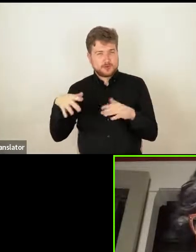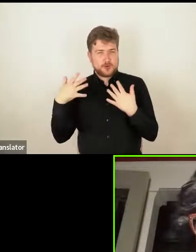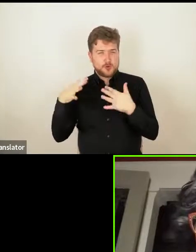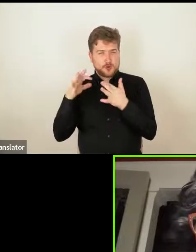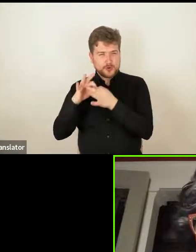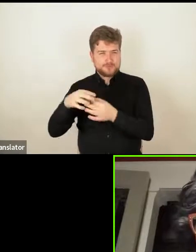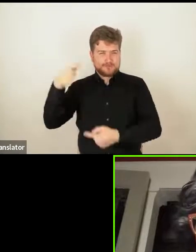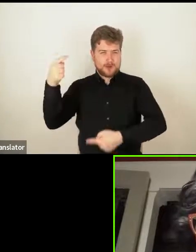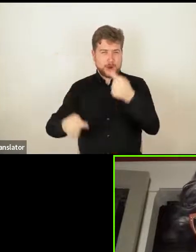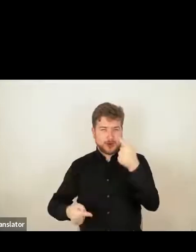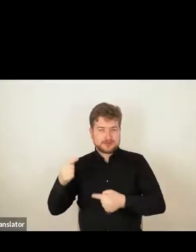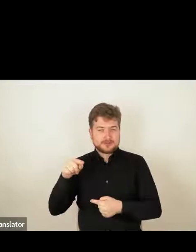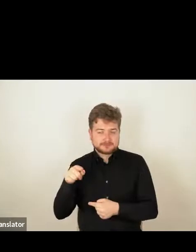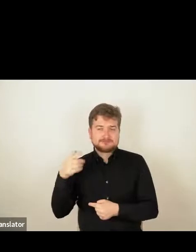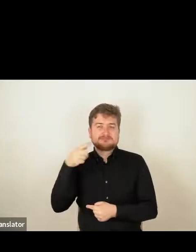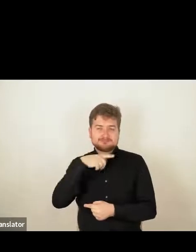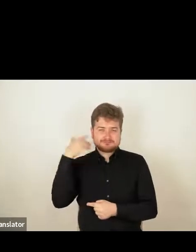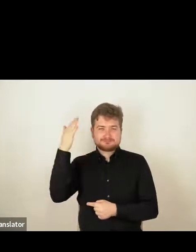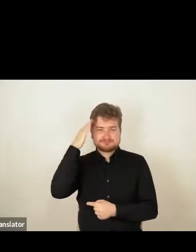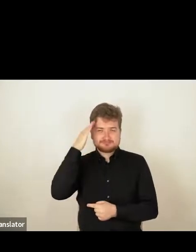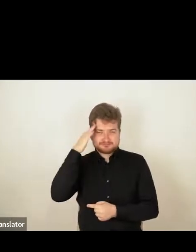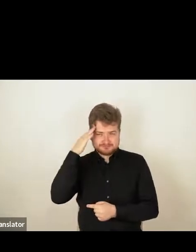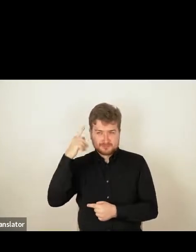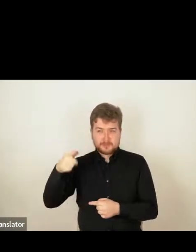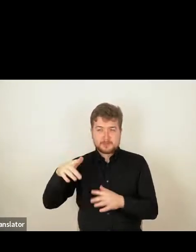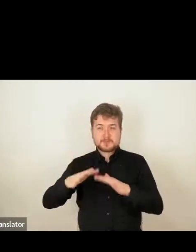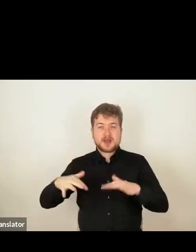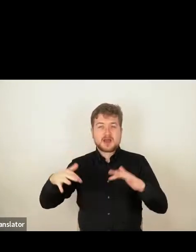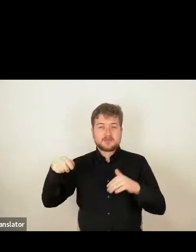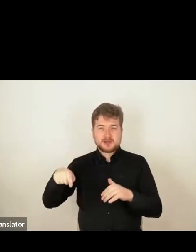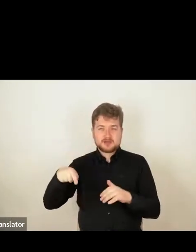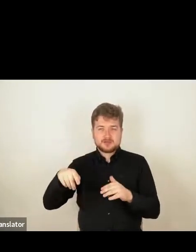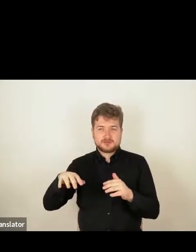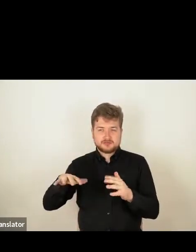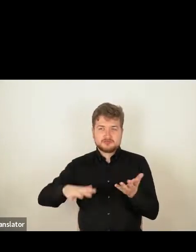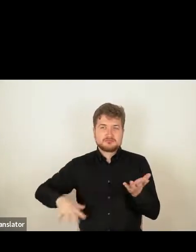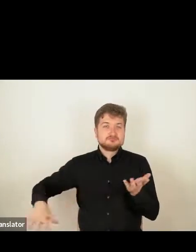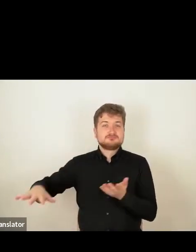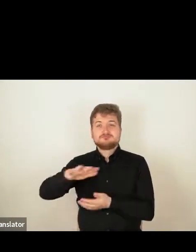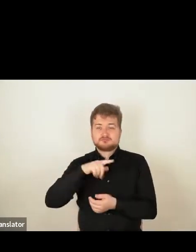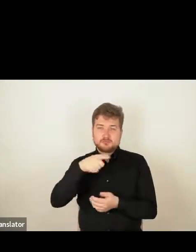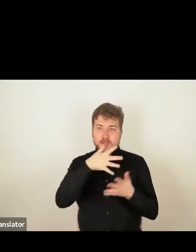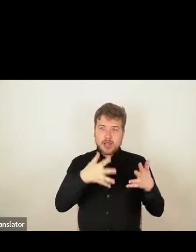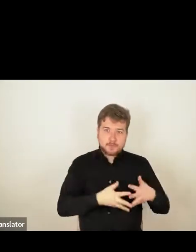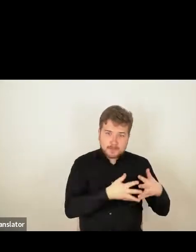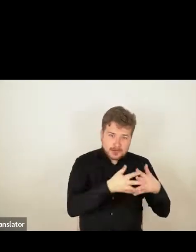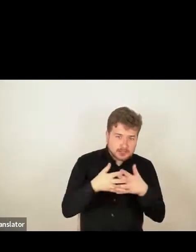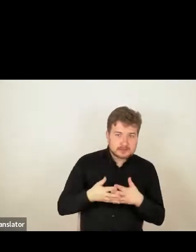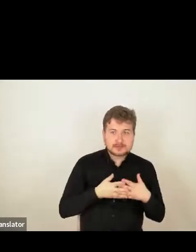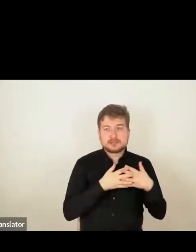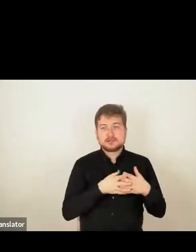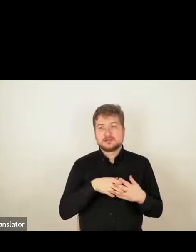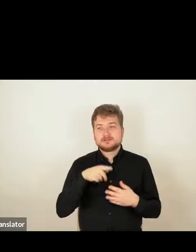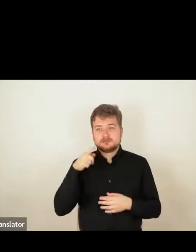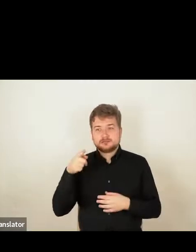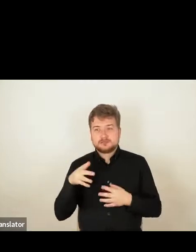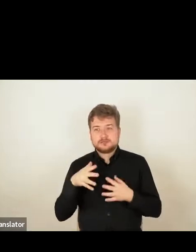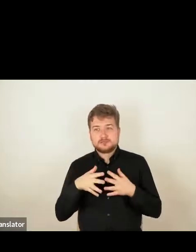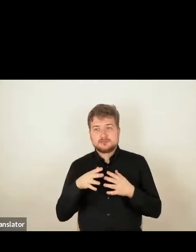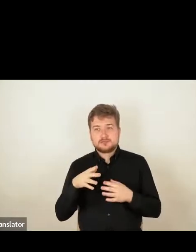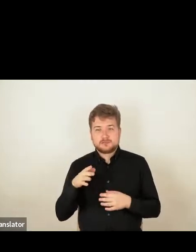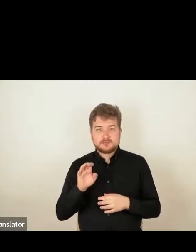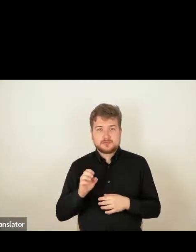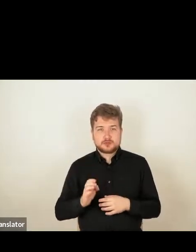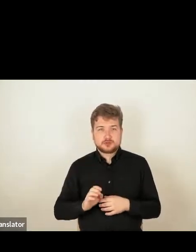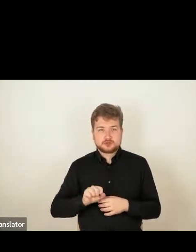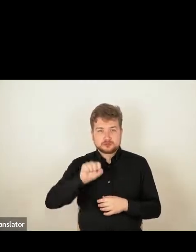many parliaments around the world right now, especially in Europe and in North America, a polarization of the politics. Political